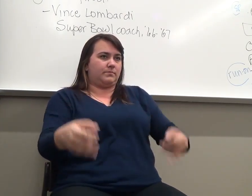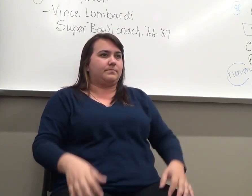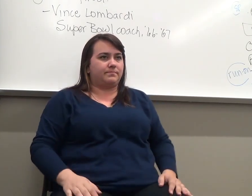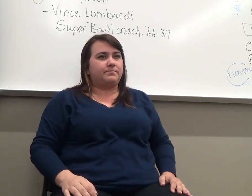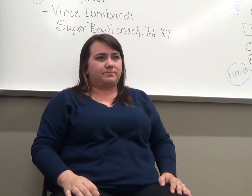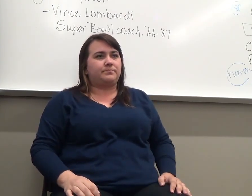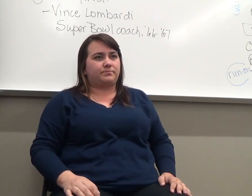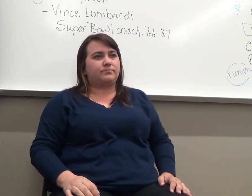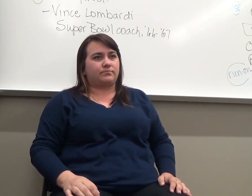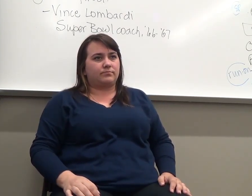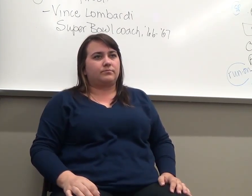we heard,